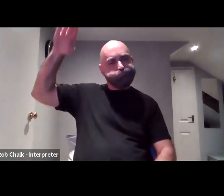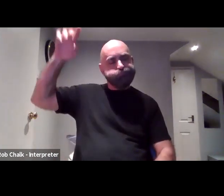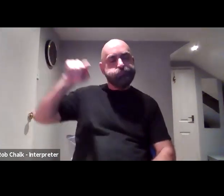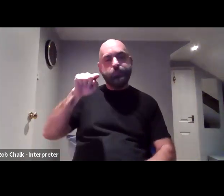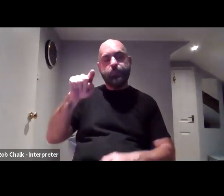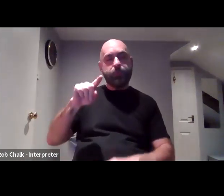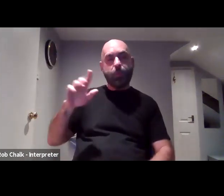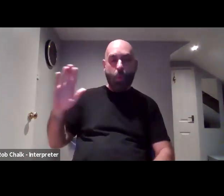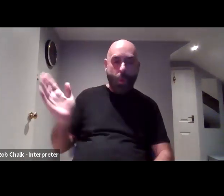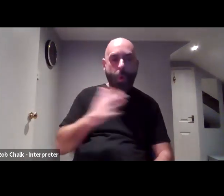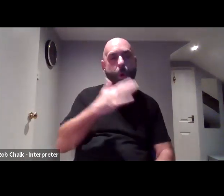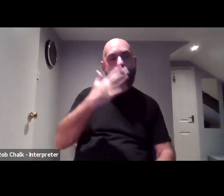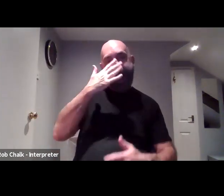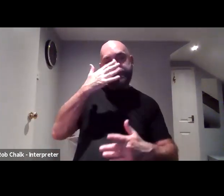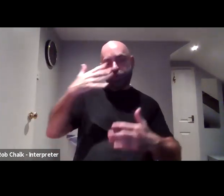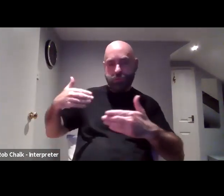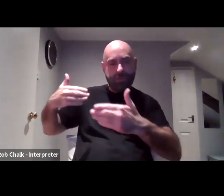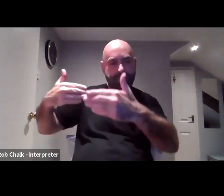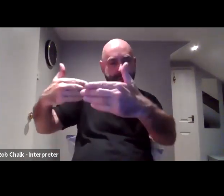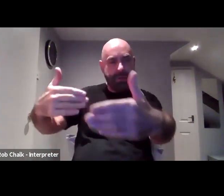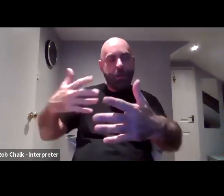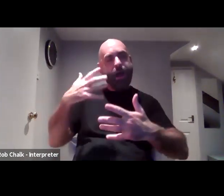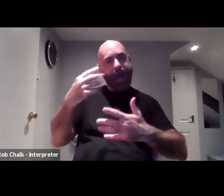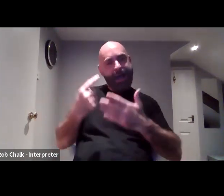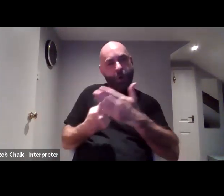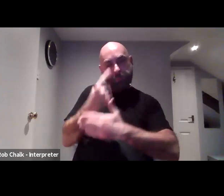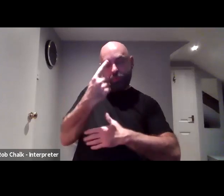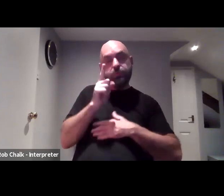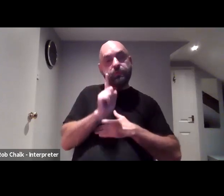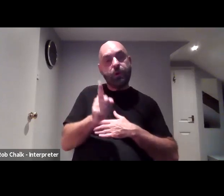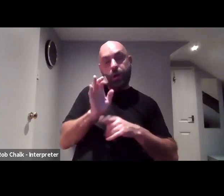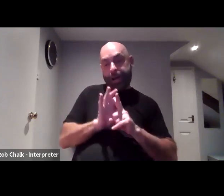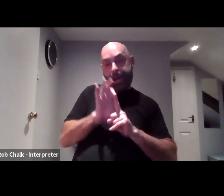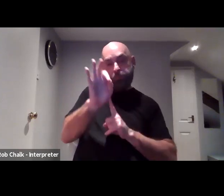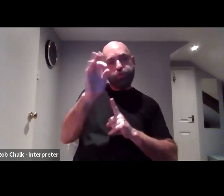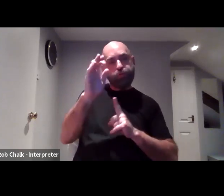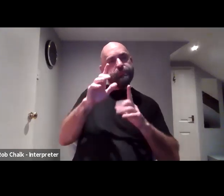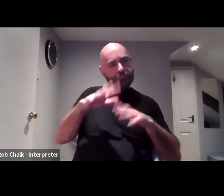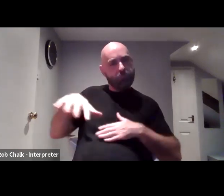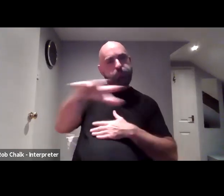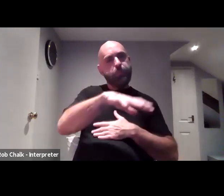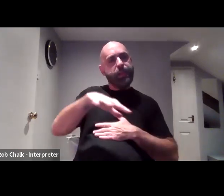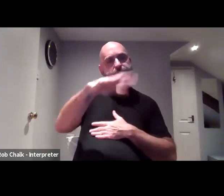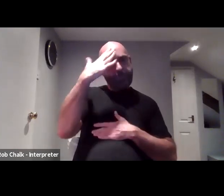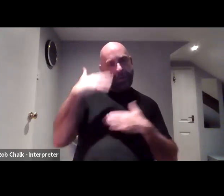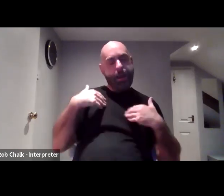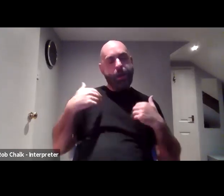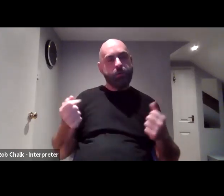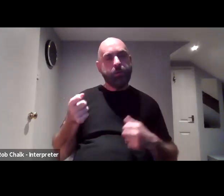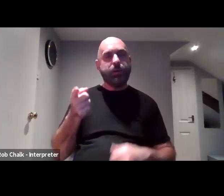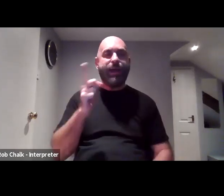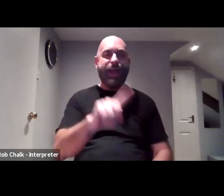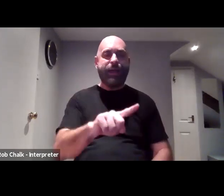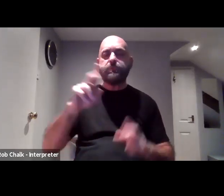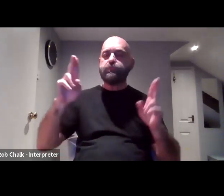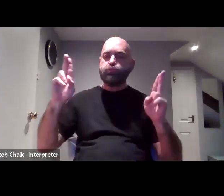older ages, provides opportunities both to improve population mental health and to